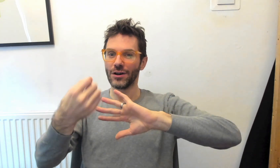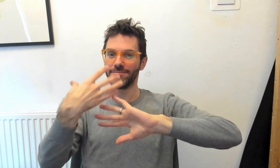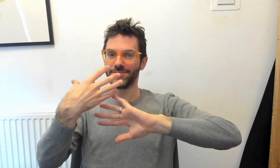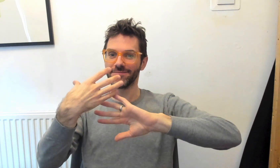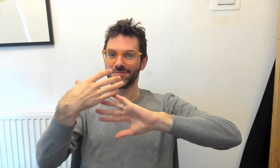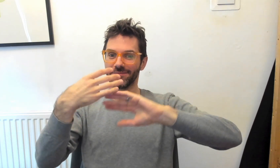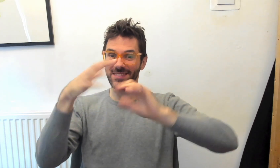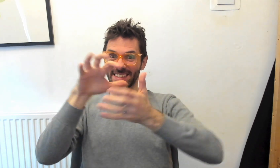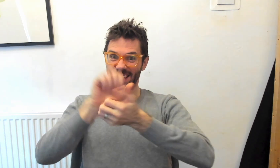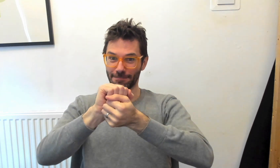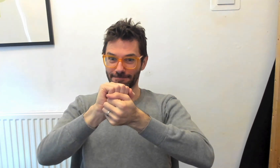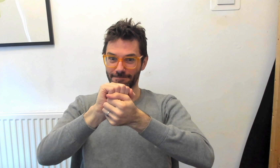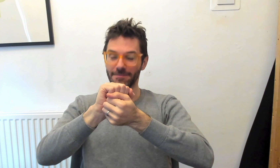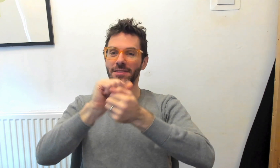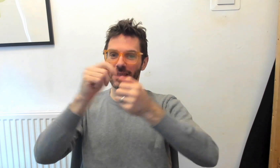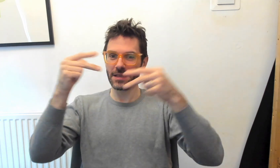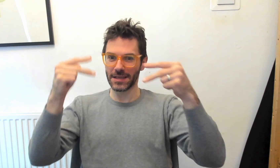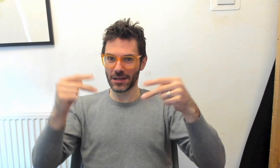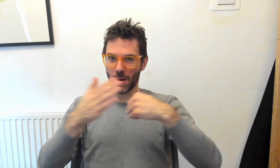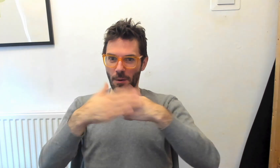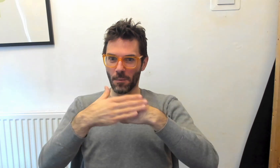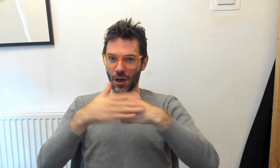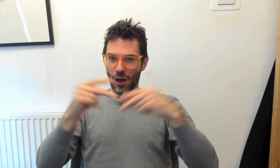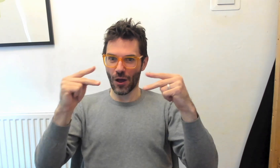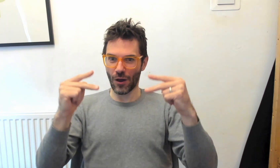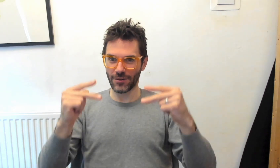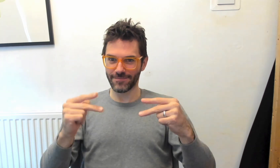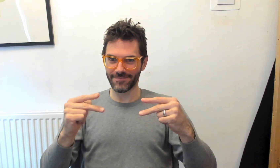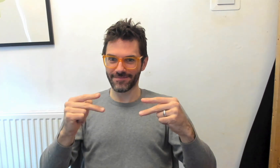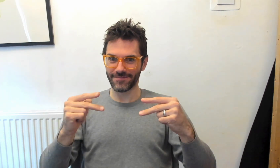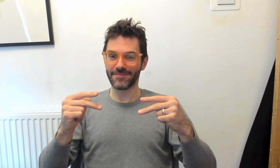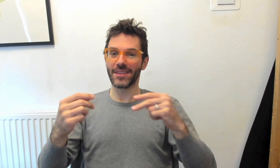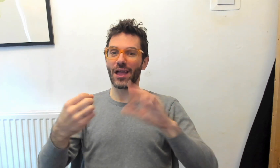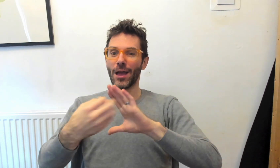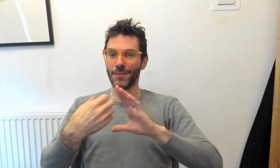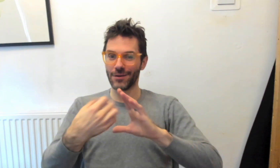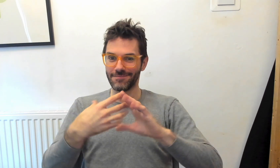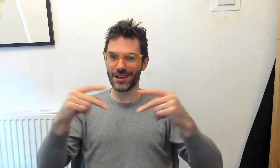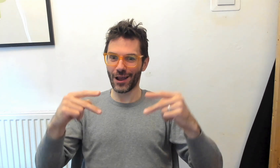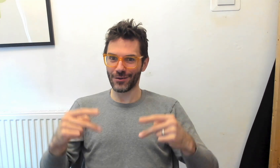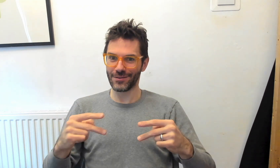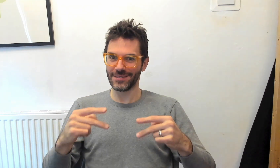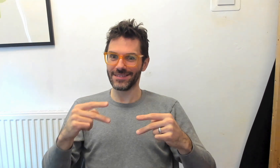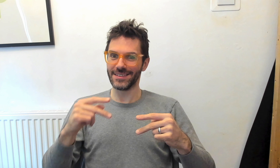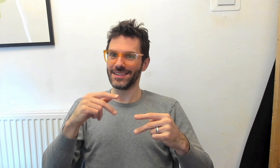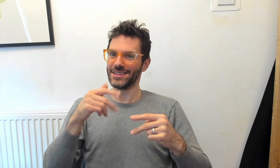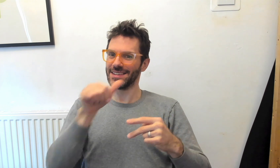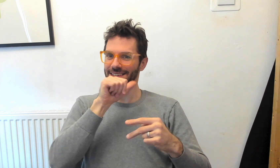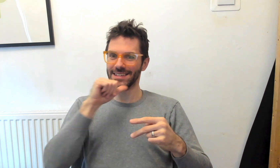output, which is kept, and then you can do the next piece of code and see the next piece of output, and so on.